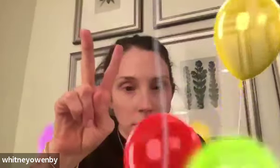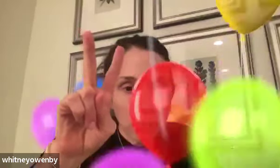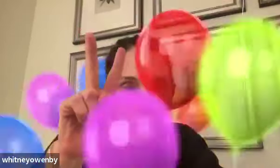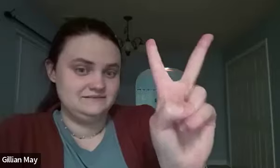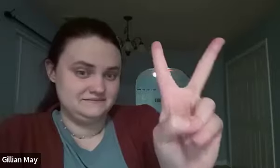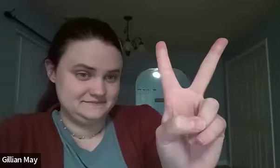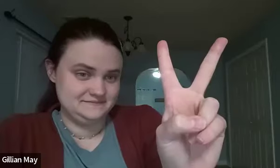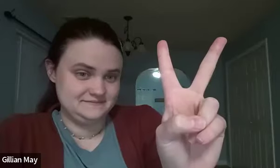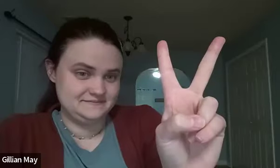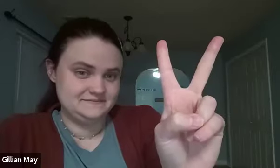V,